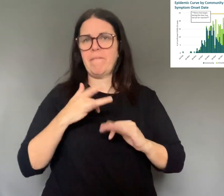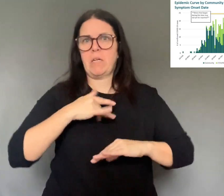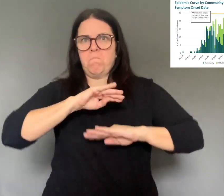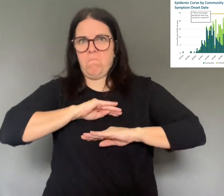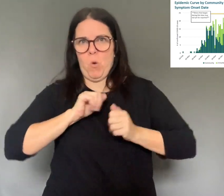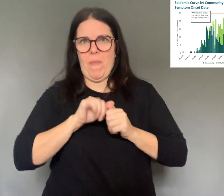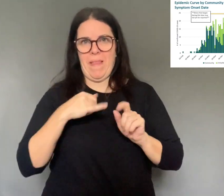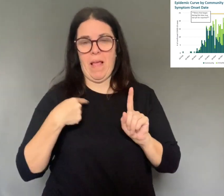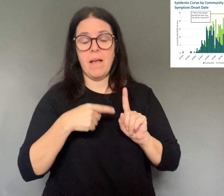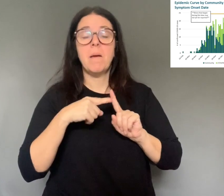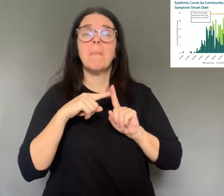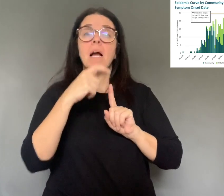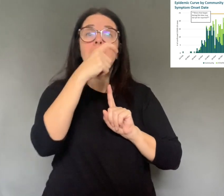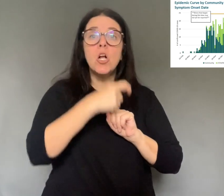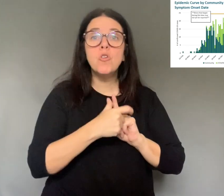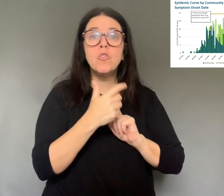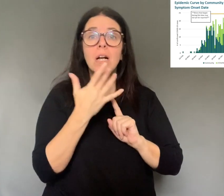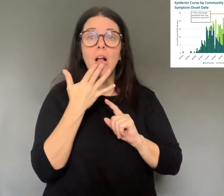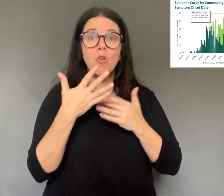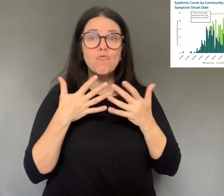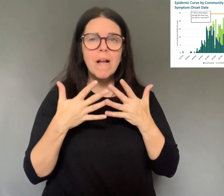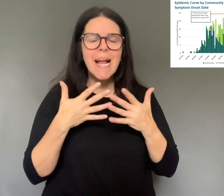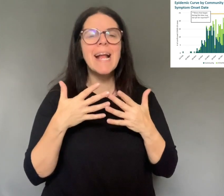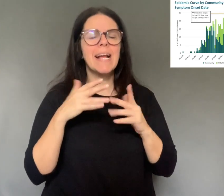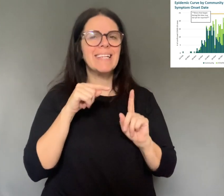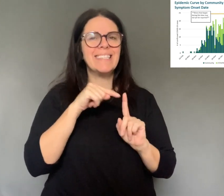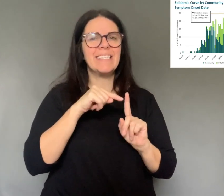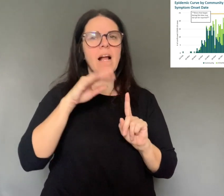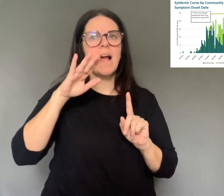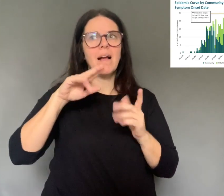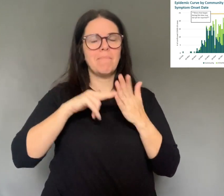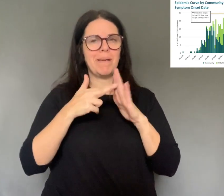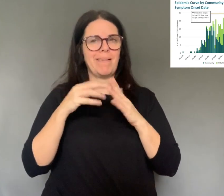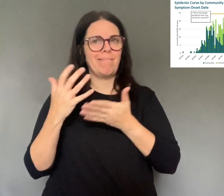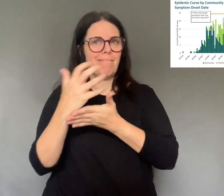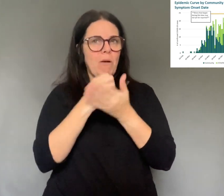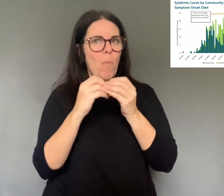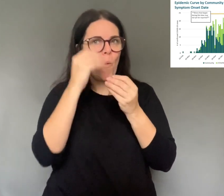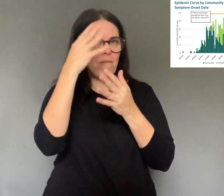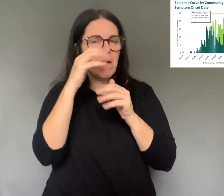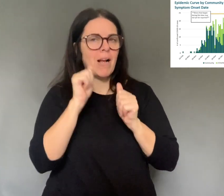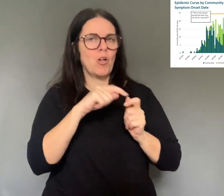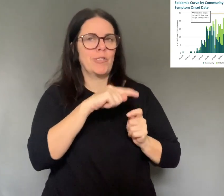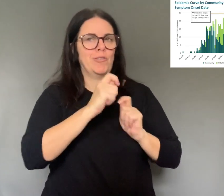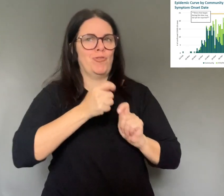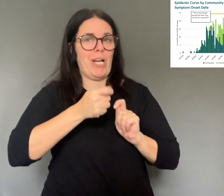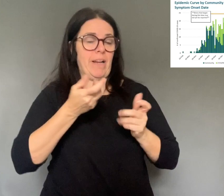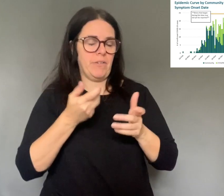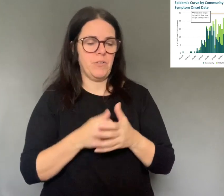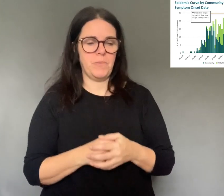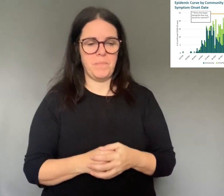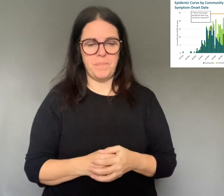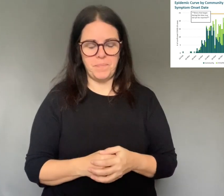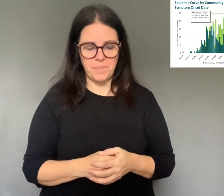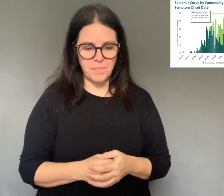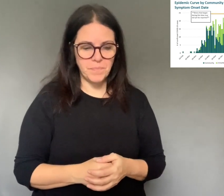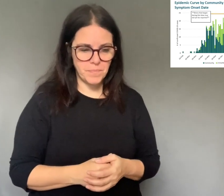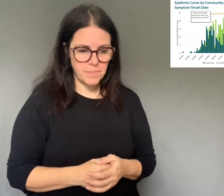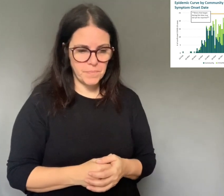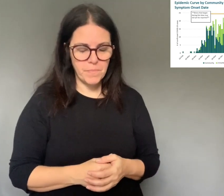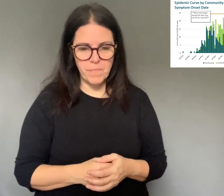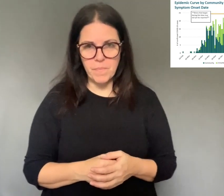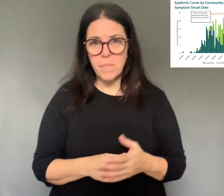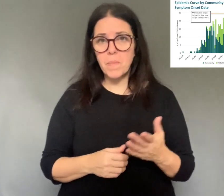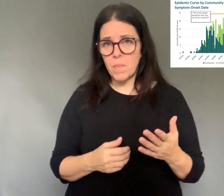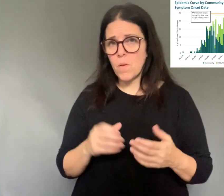possible. The shaded area, that is subject to change, so that's why I won't put too much emphasis on interpreting that chart, but everything